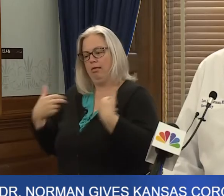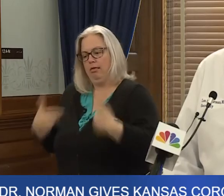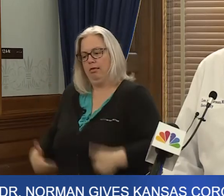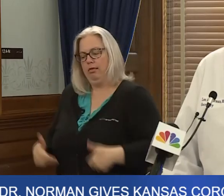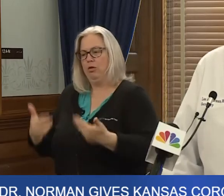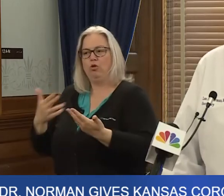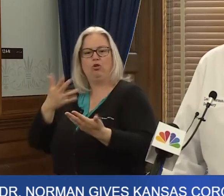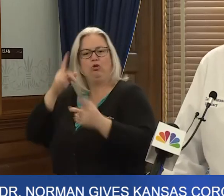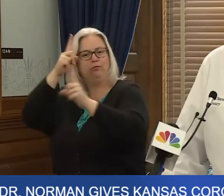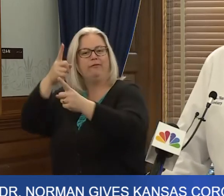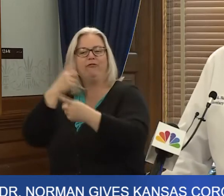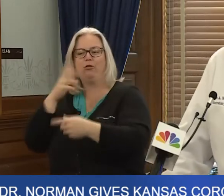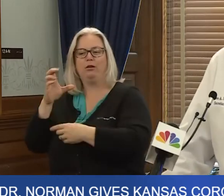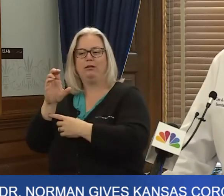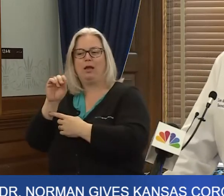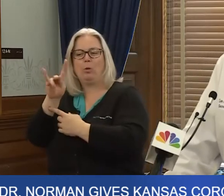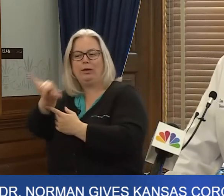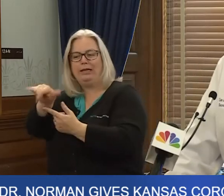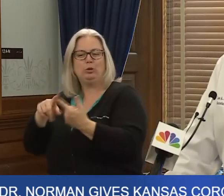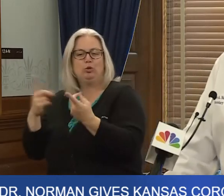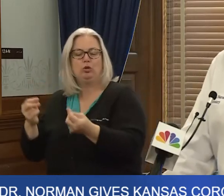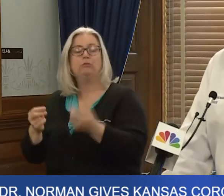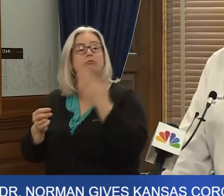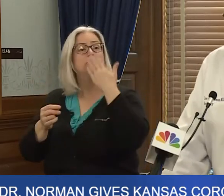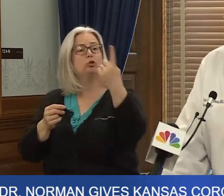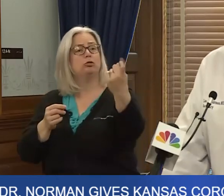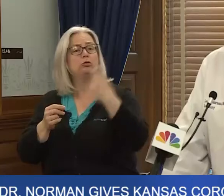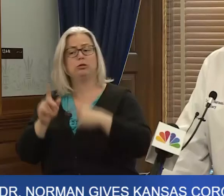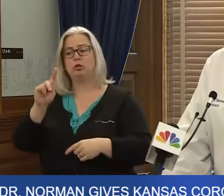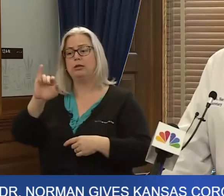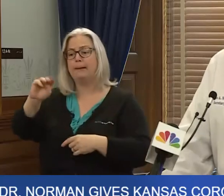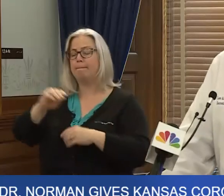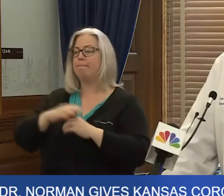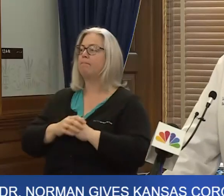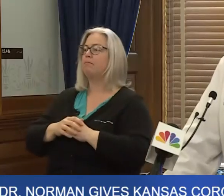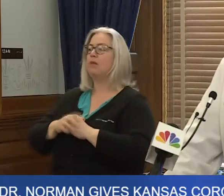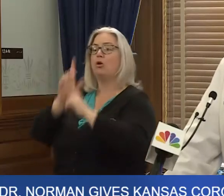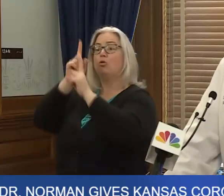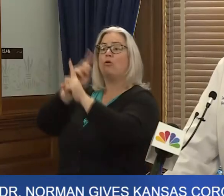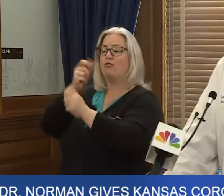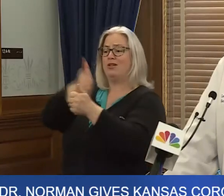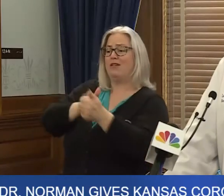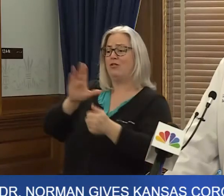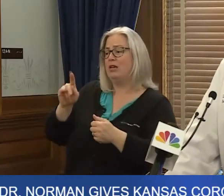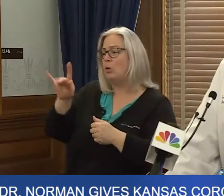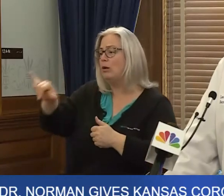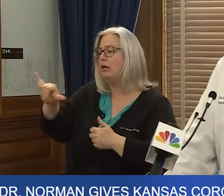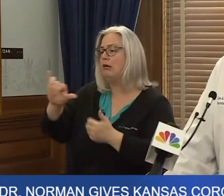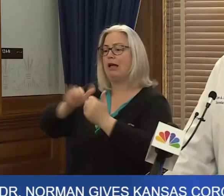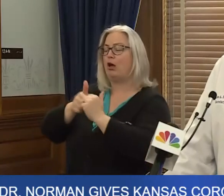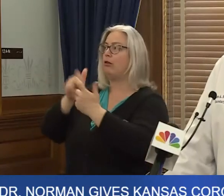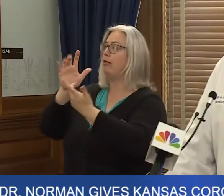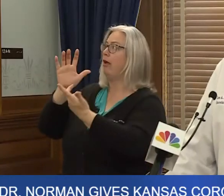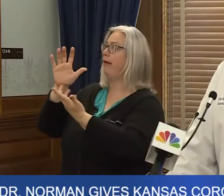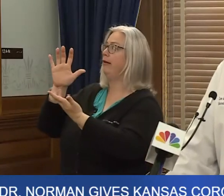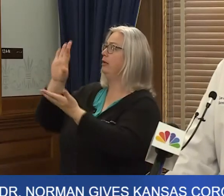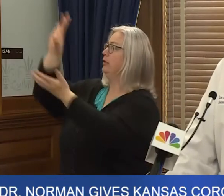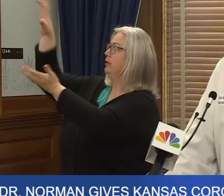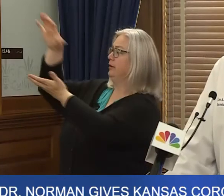to do? Yeah, Tim, that's a great question. What would we want counties to do how do they embody